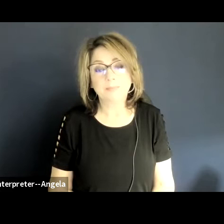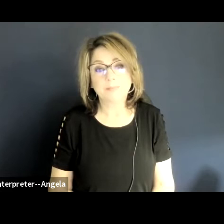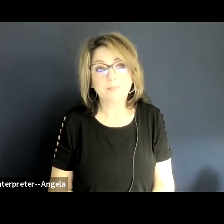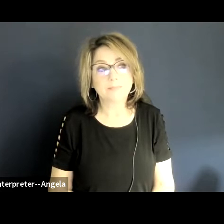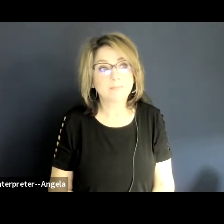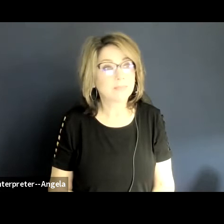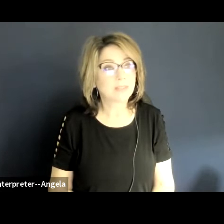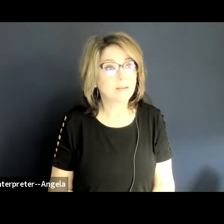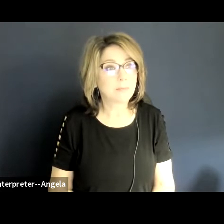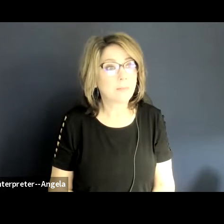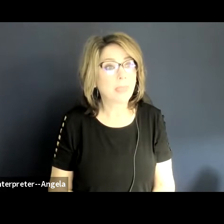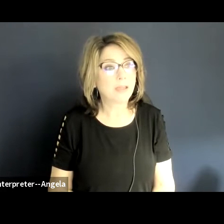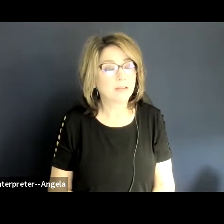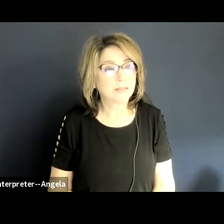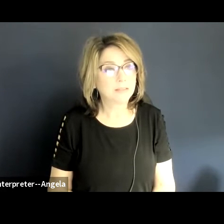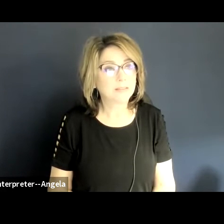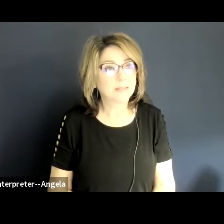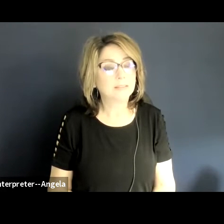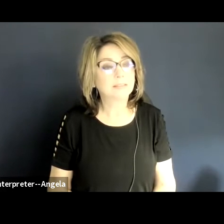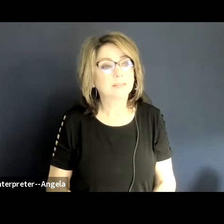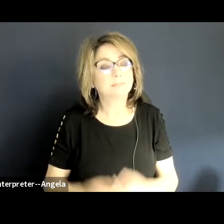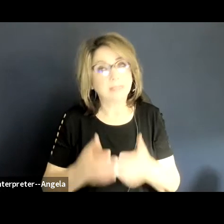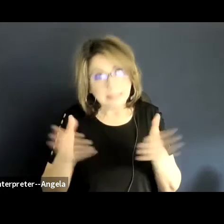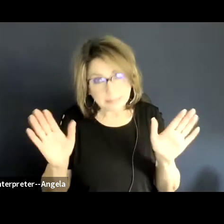Expanding the degree of accessibility